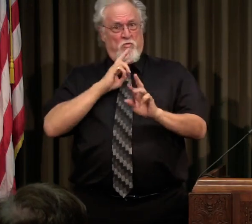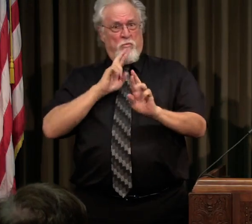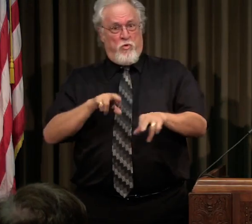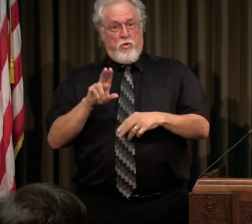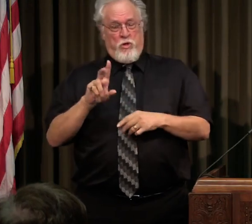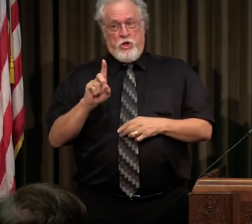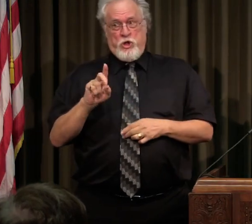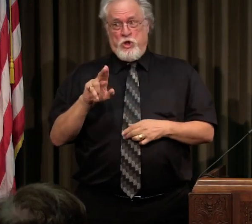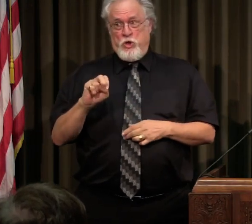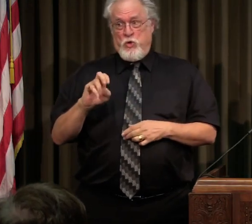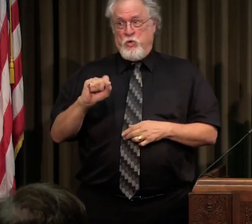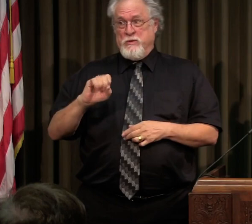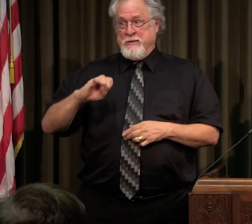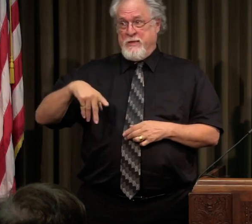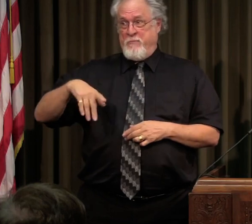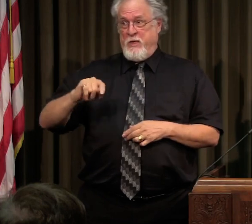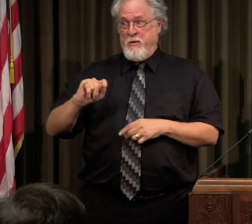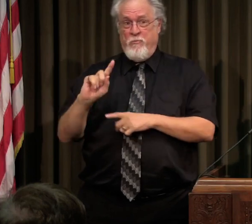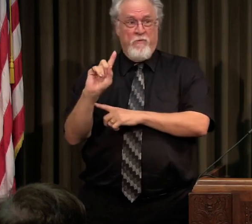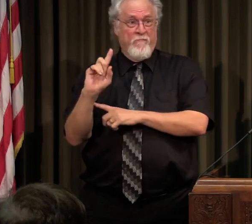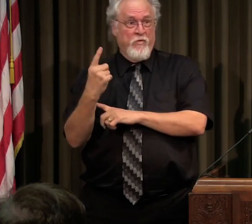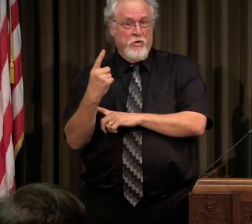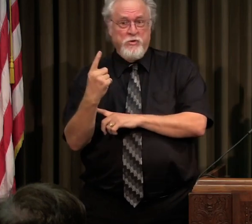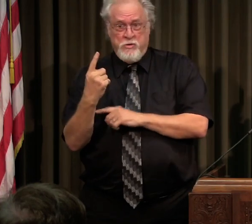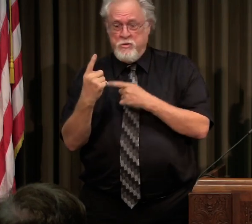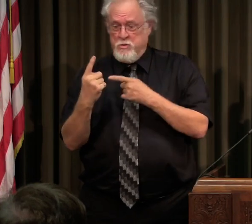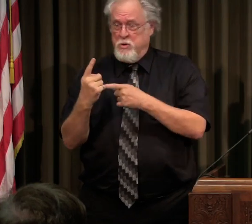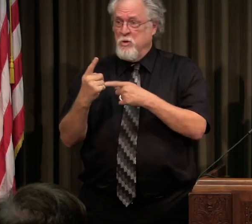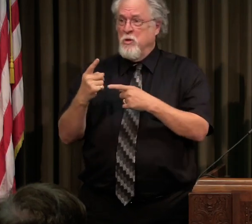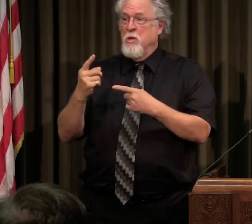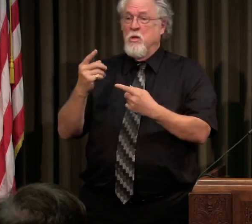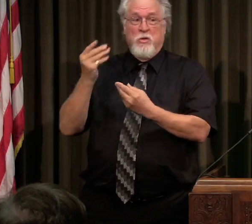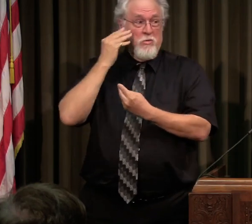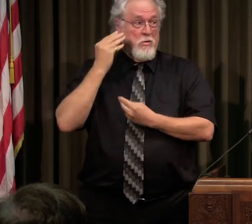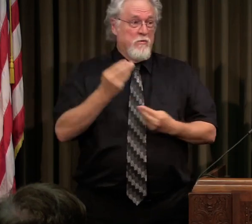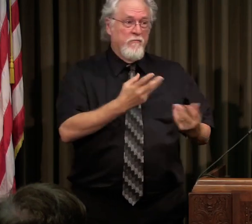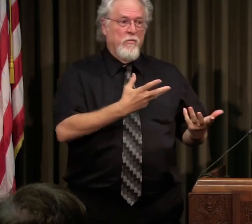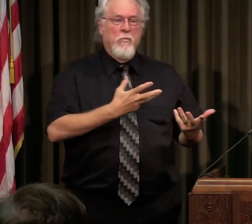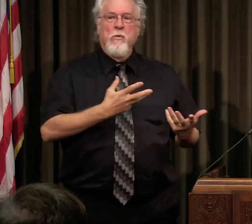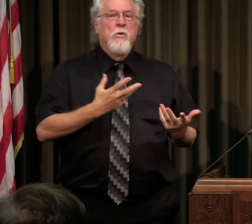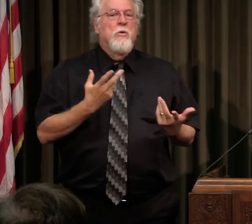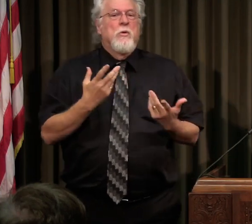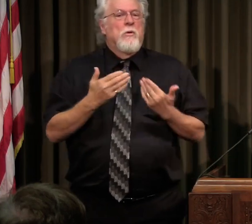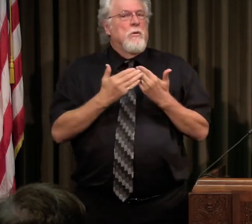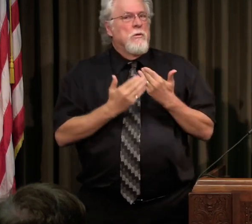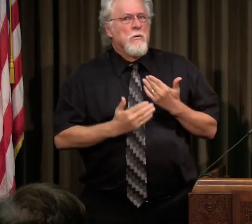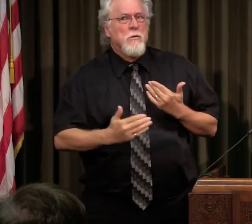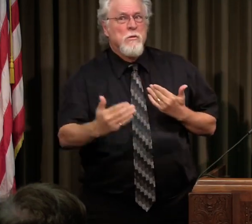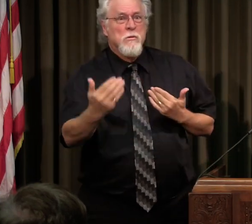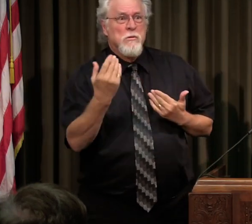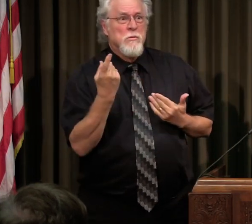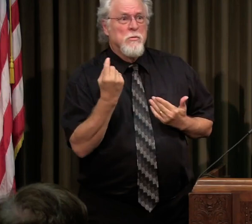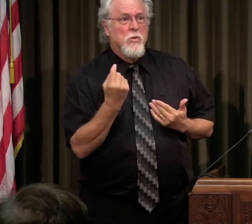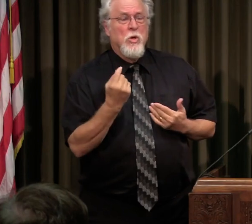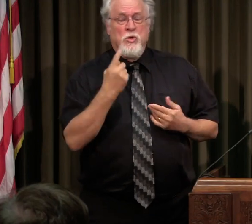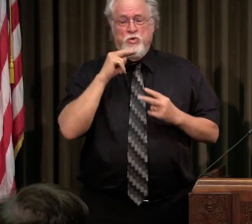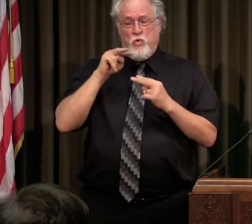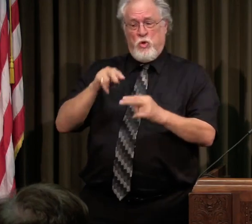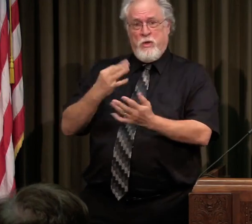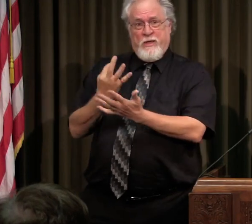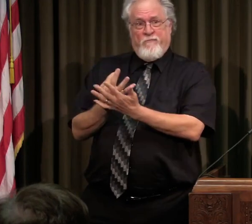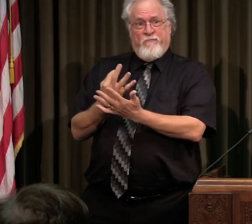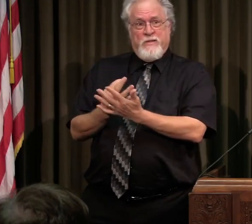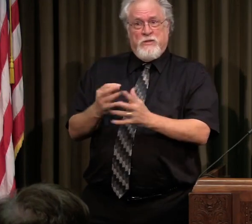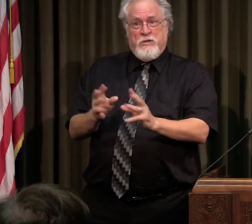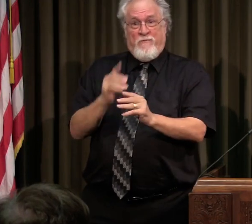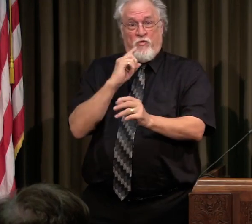was due on September the 1st in order to inform our movement forward primarily looking at the fiscal session